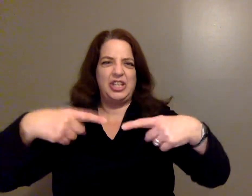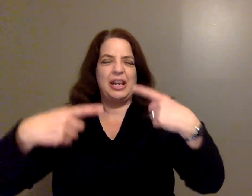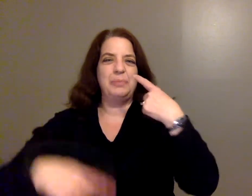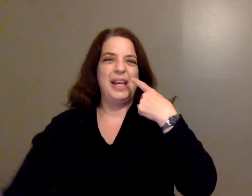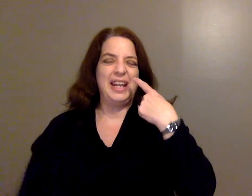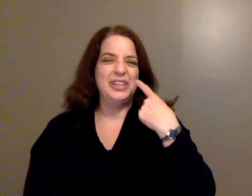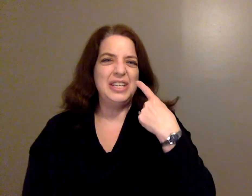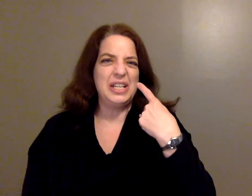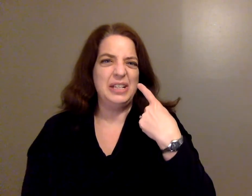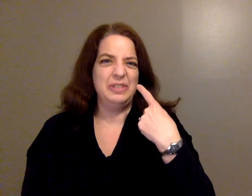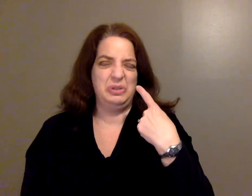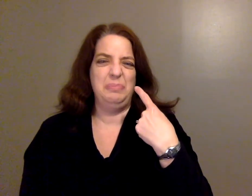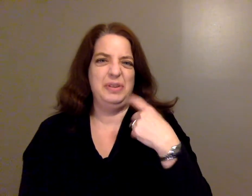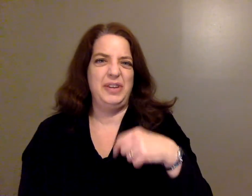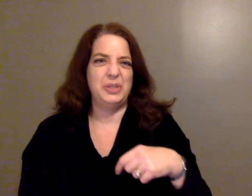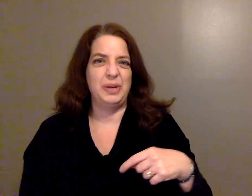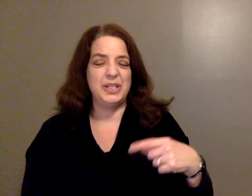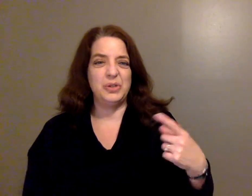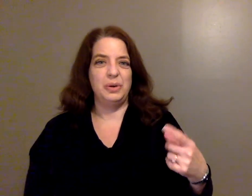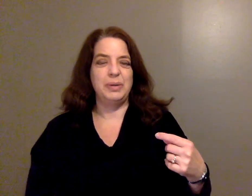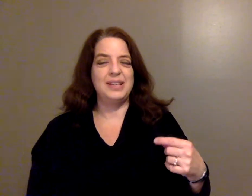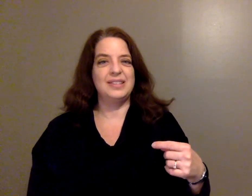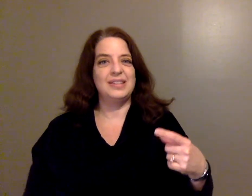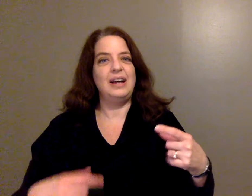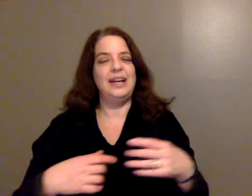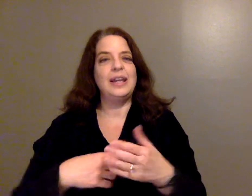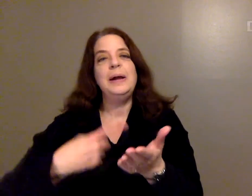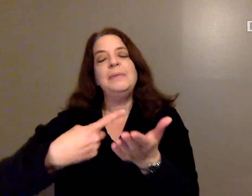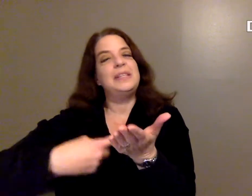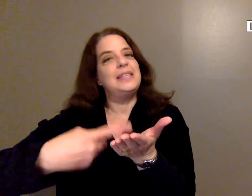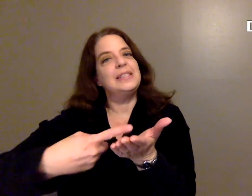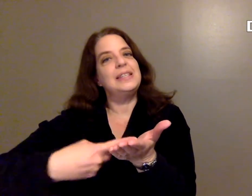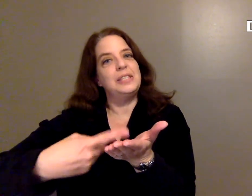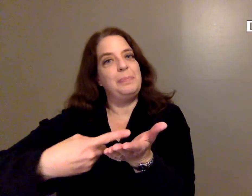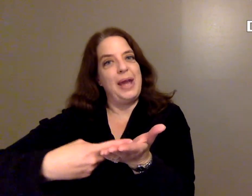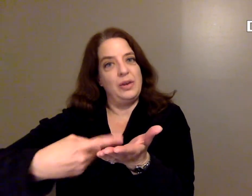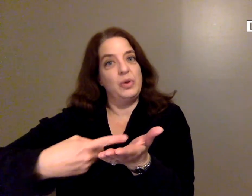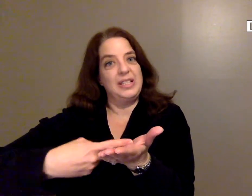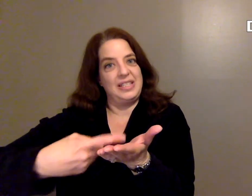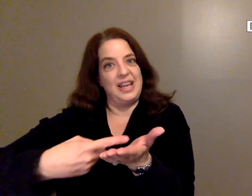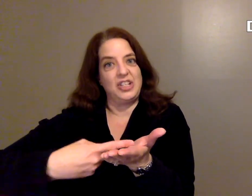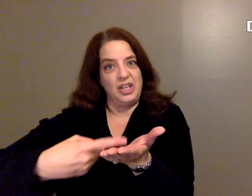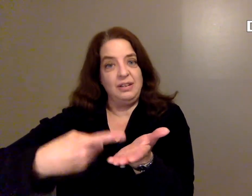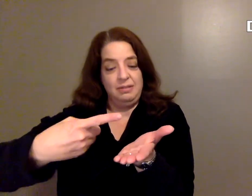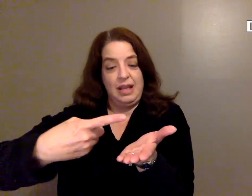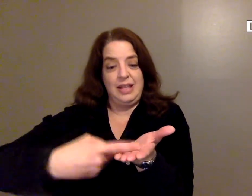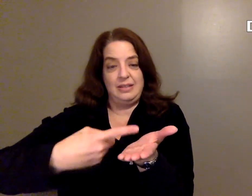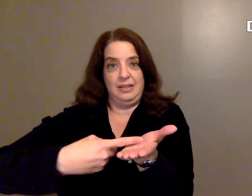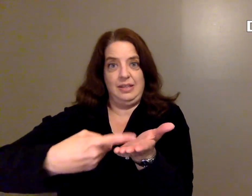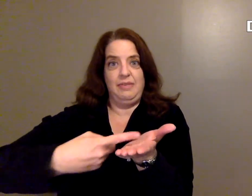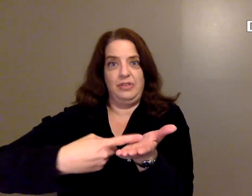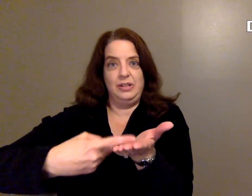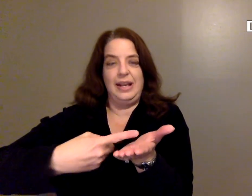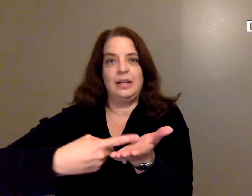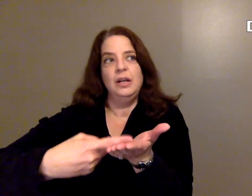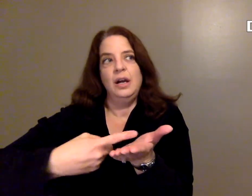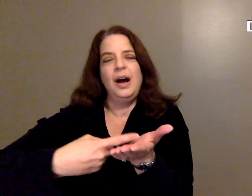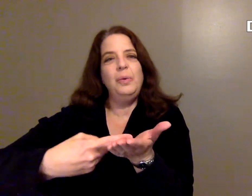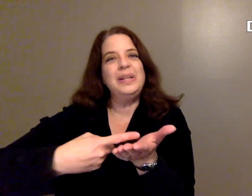them down. And you need kind of a grumpy face while you do it, because it's not like, this isn't a debate or a discussion, and that's the sign for like, oh, we